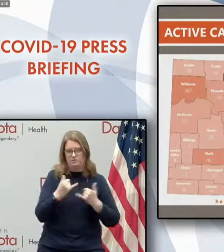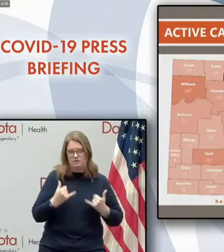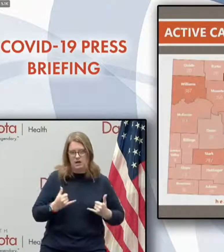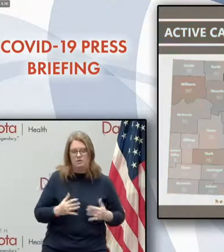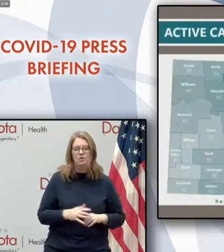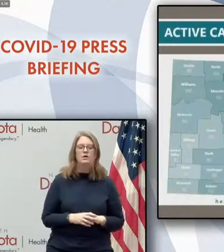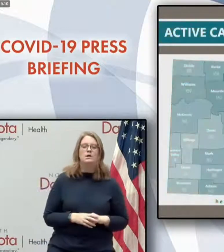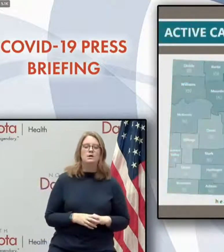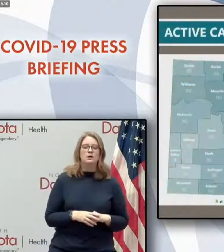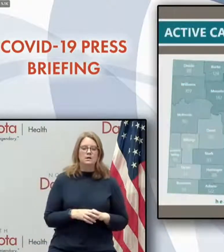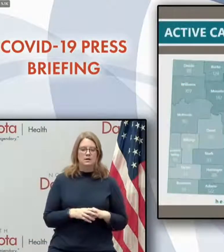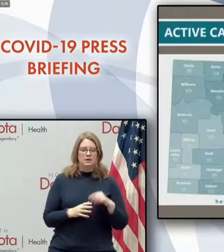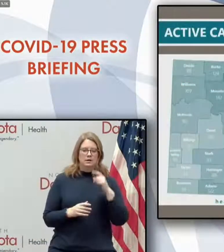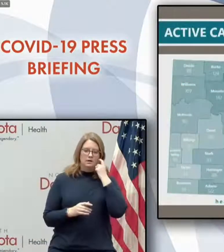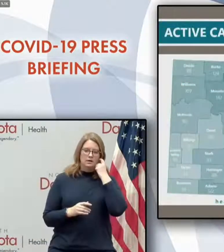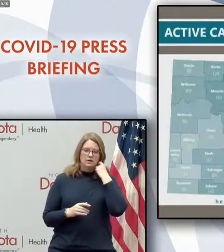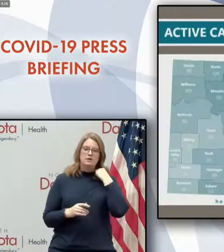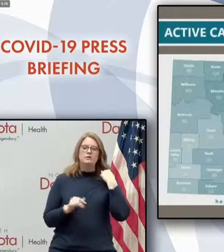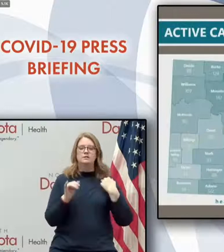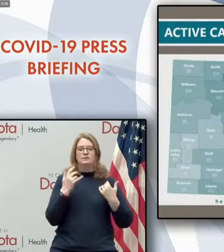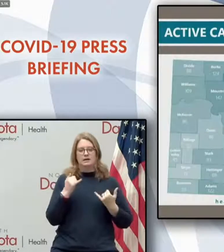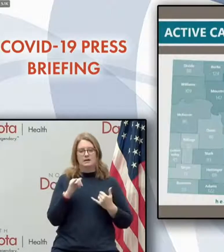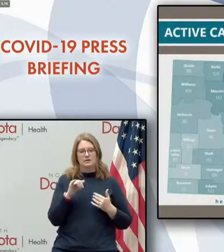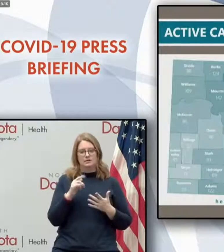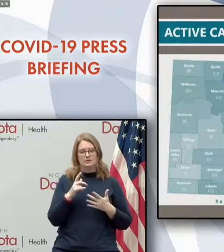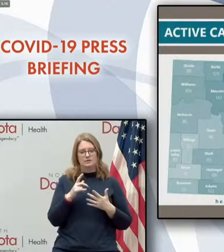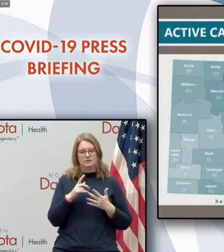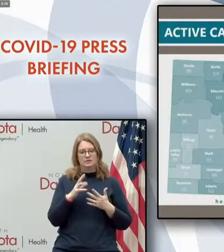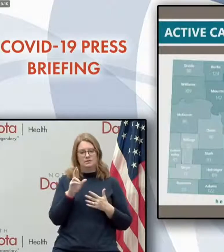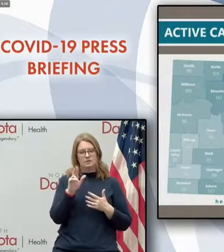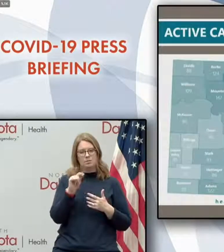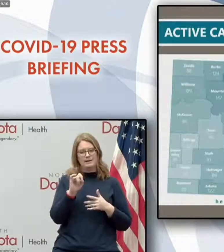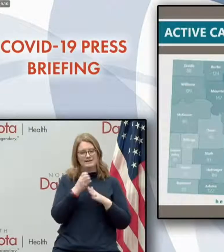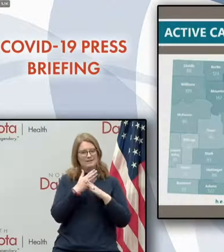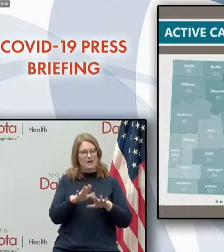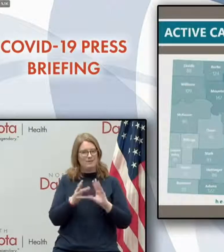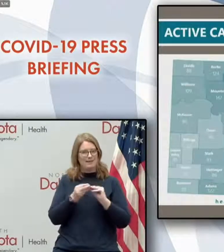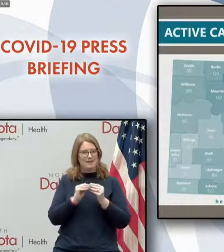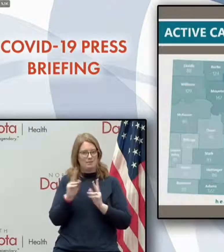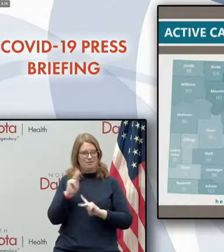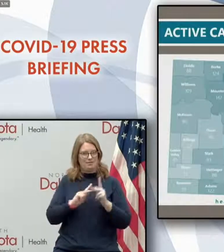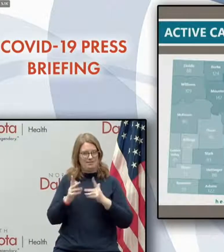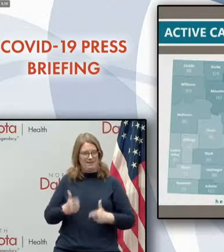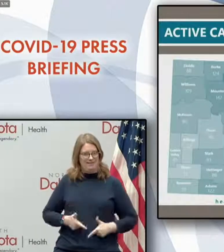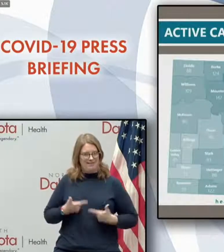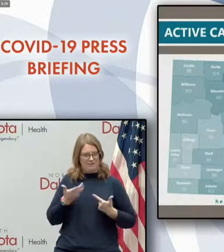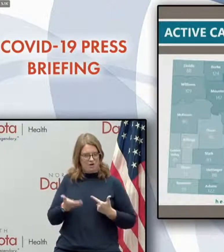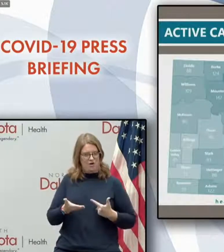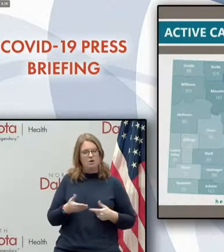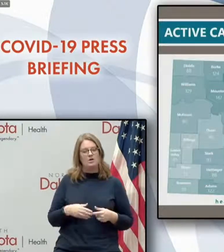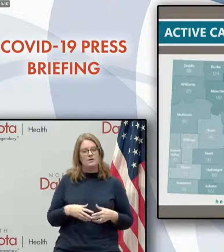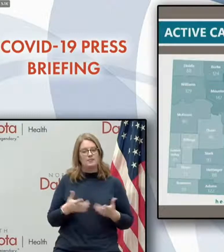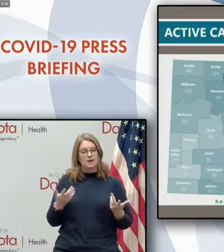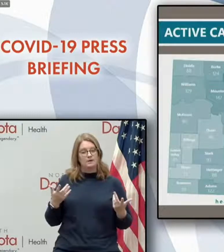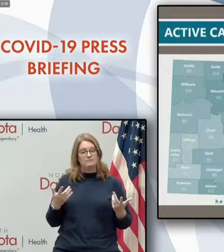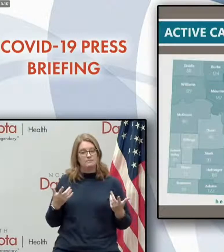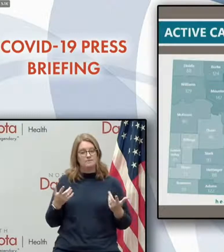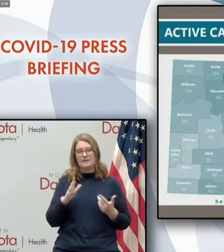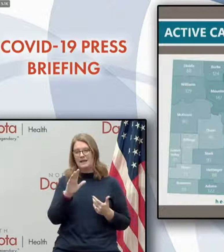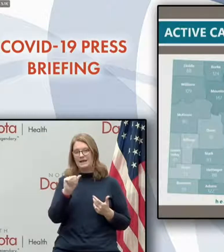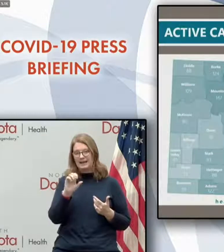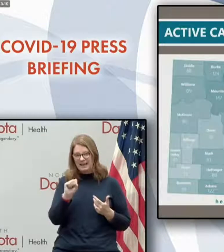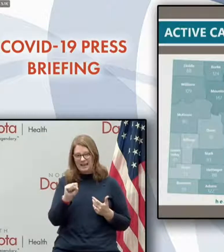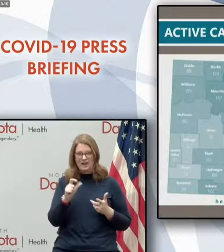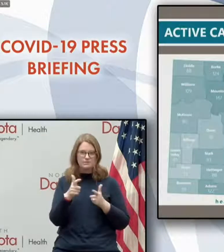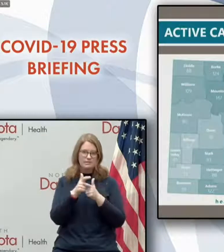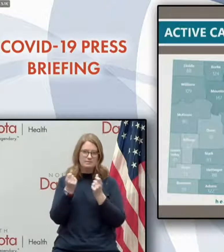take a look at active case rates, divide by population, we can see that well, we've got large population areas like Cass.